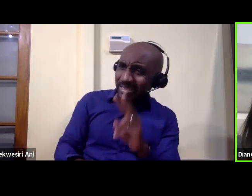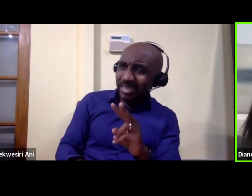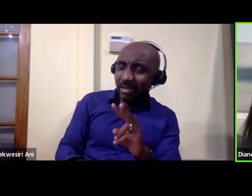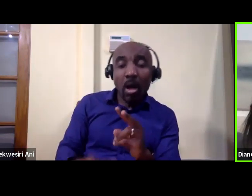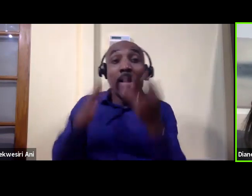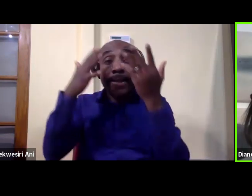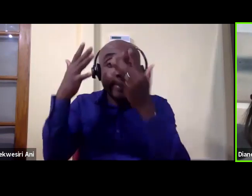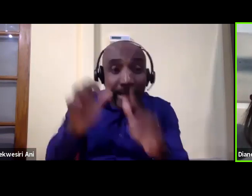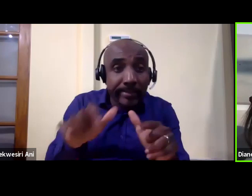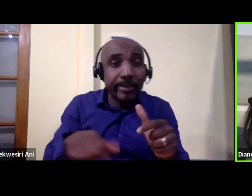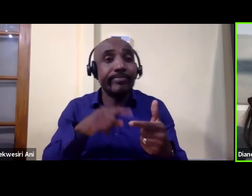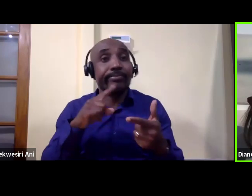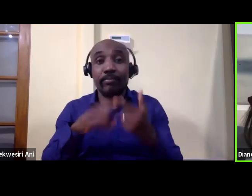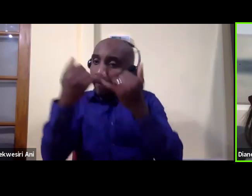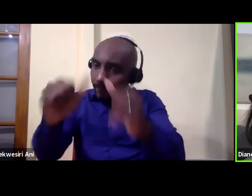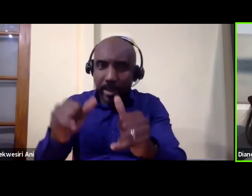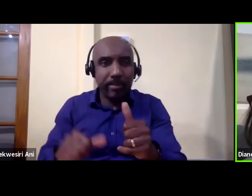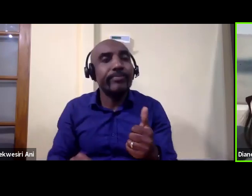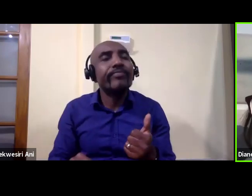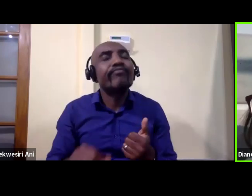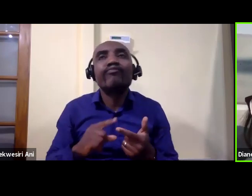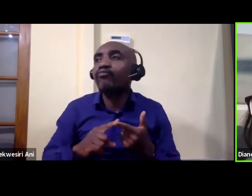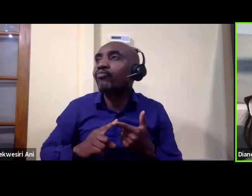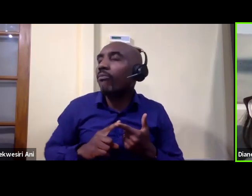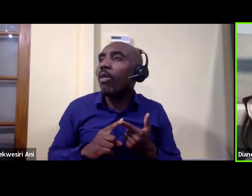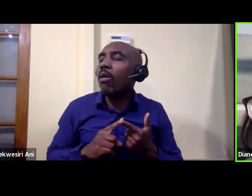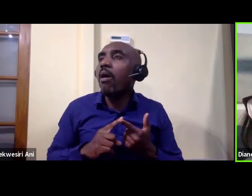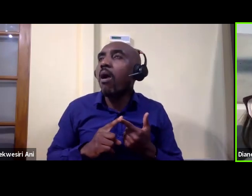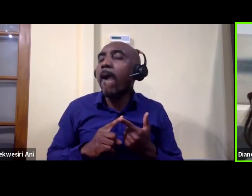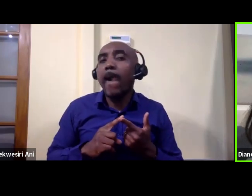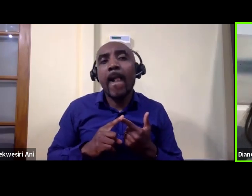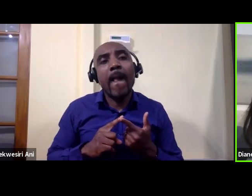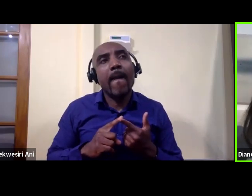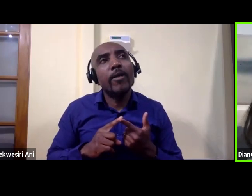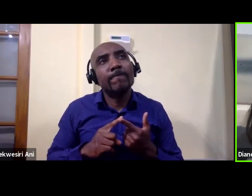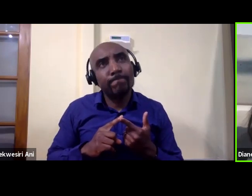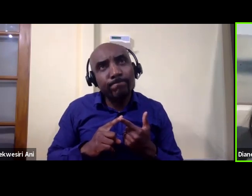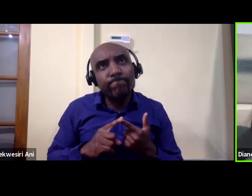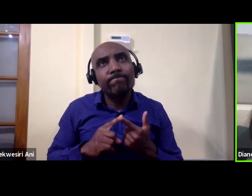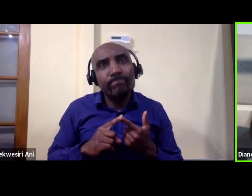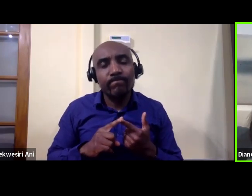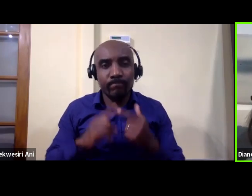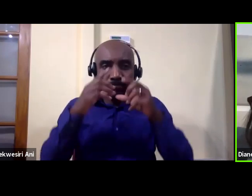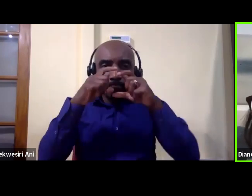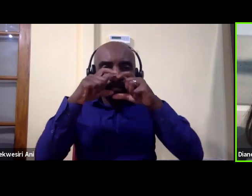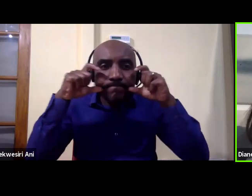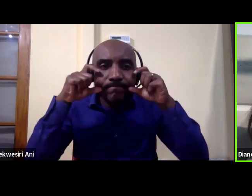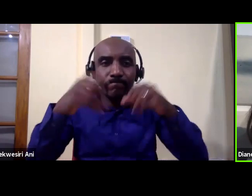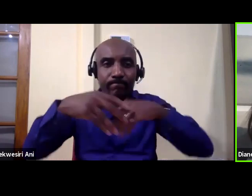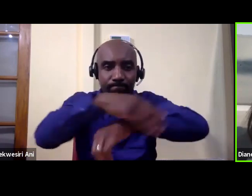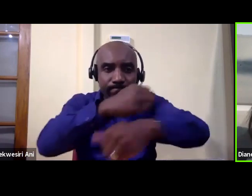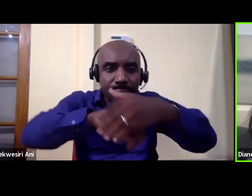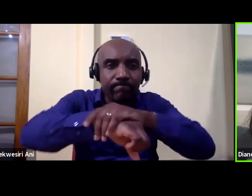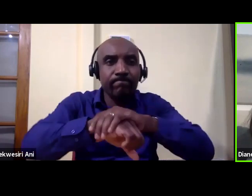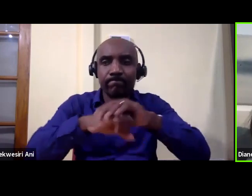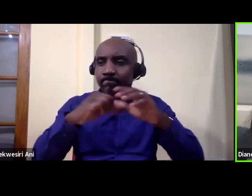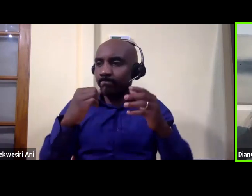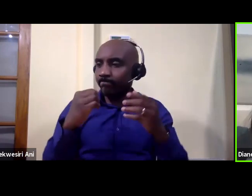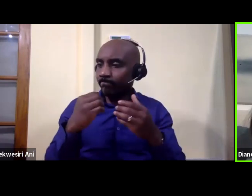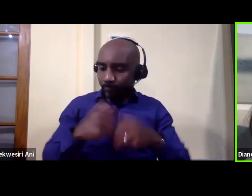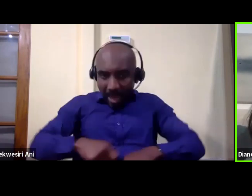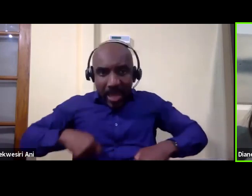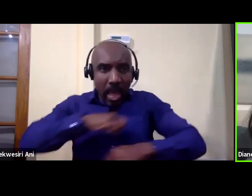testing, where they failed, whether it's protective equipment, where they've also failed,